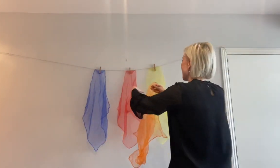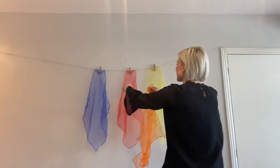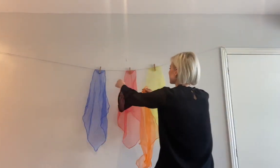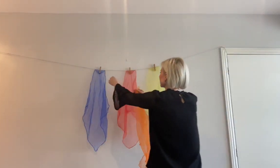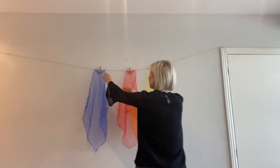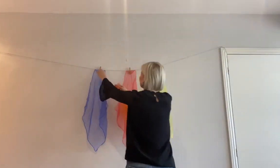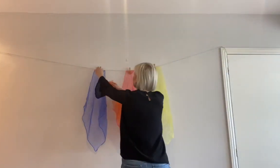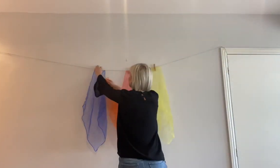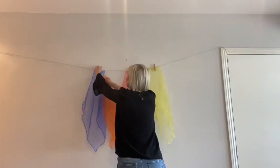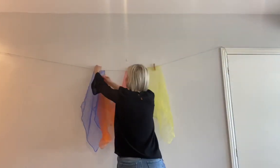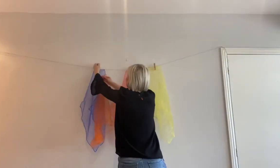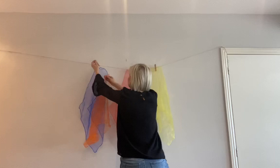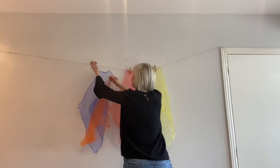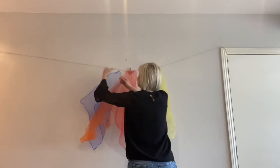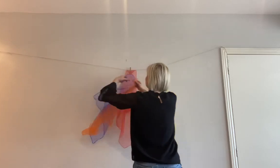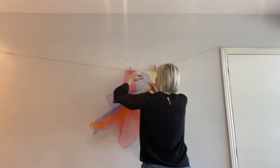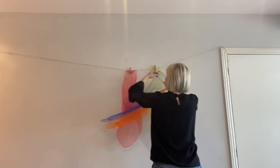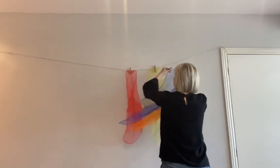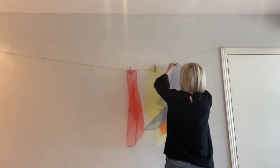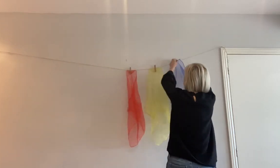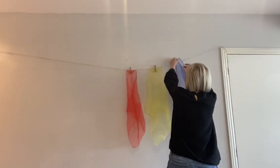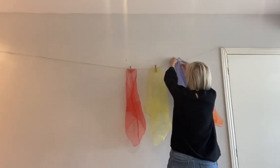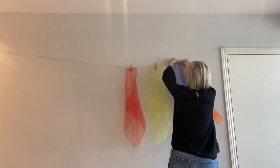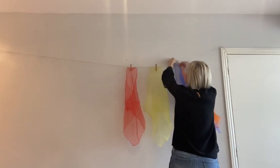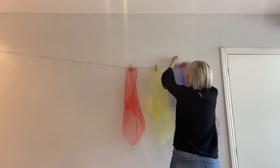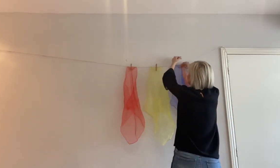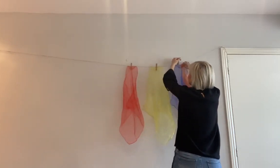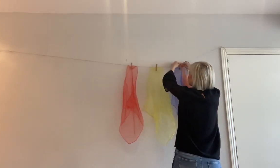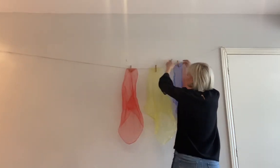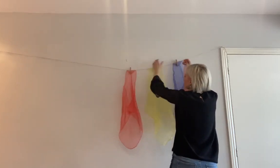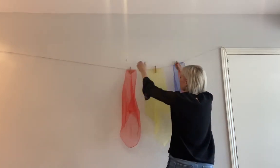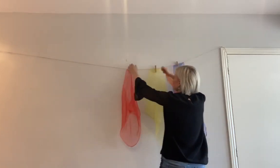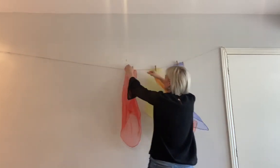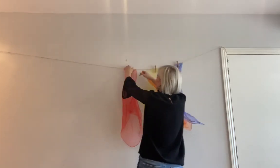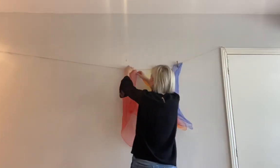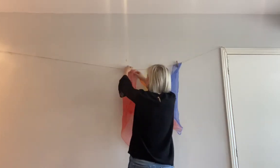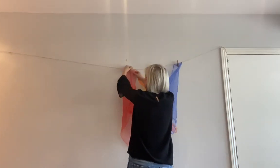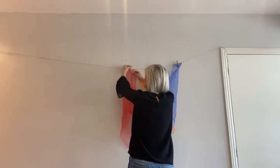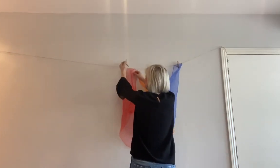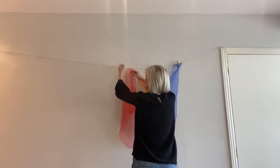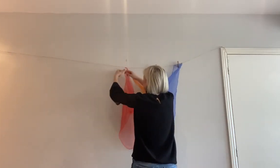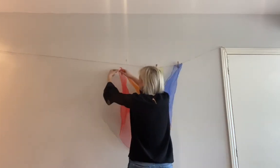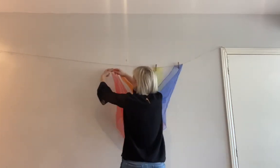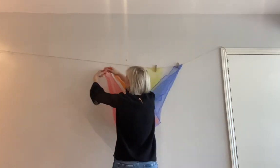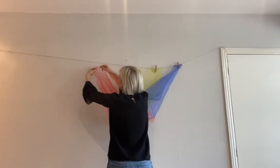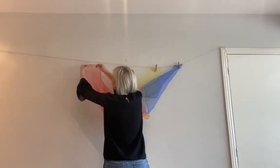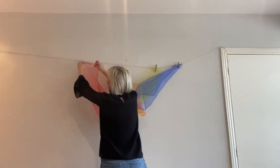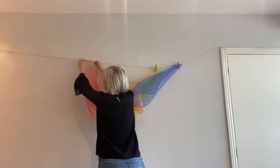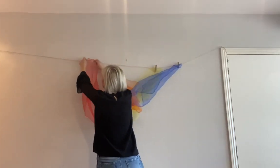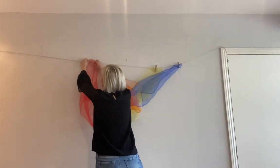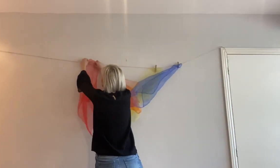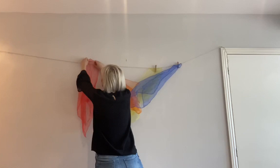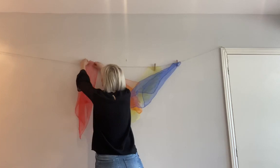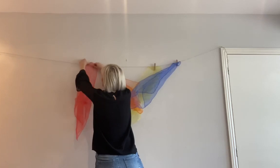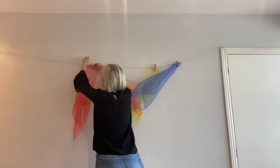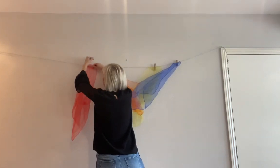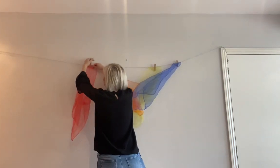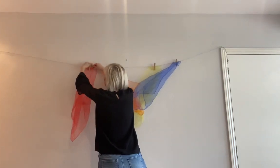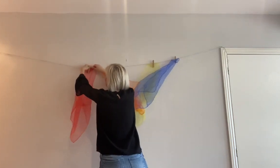and yellow make orange. Oh, I'm gonna move these all over a bit now. All over a little bit to here.